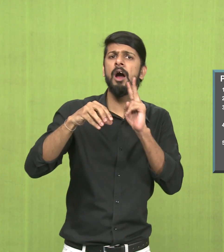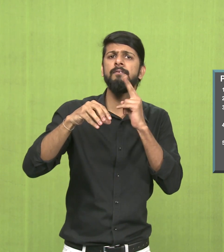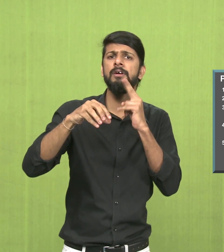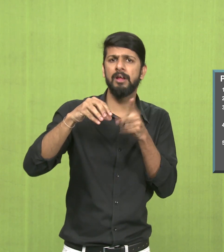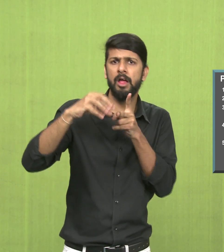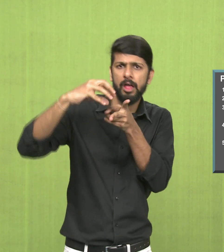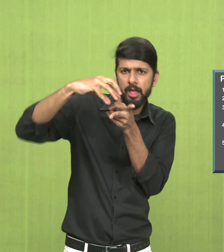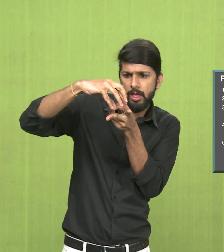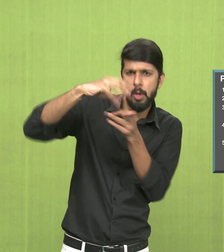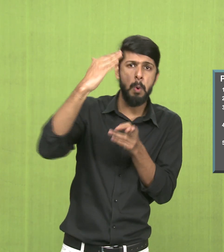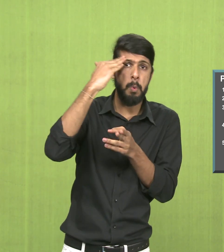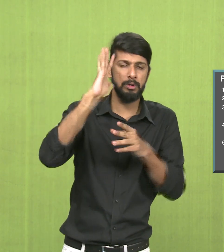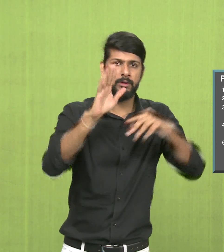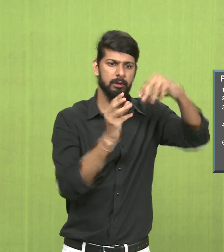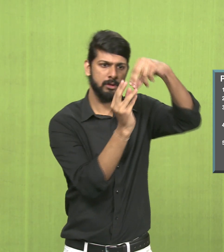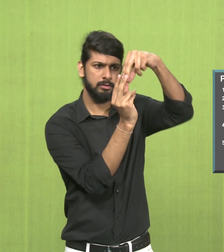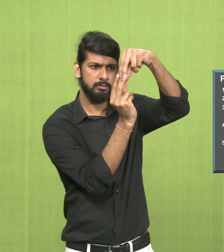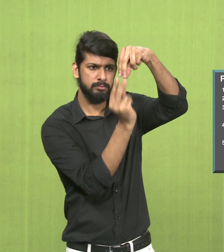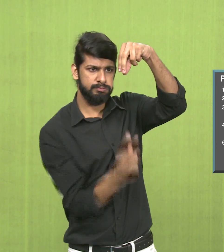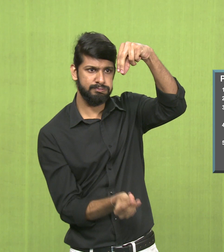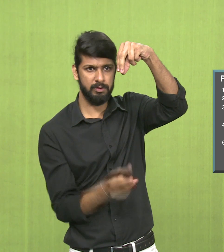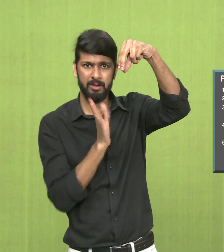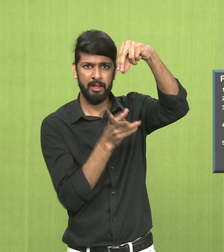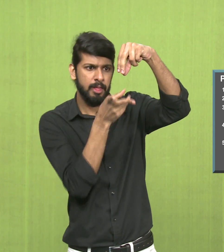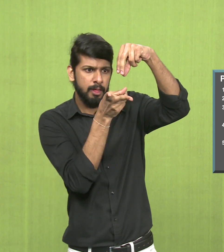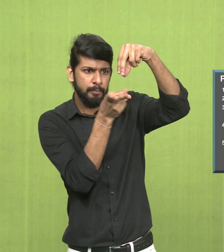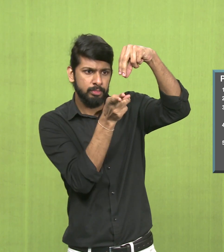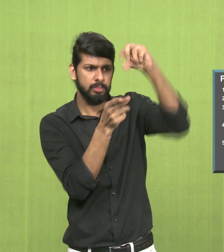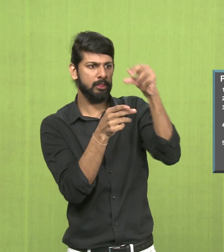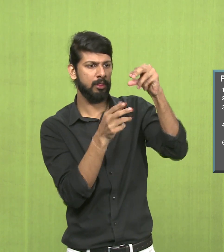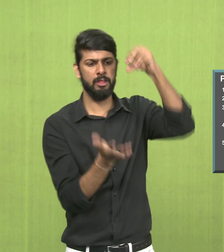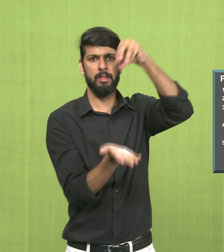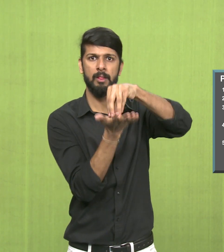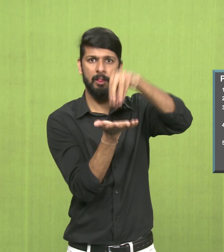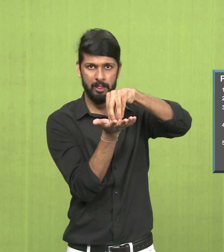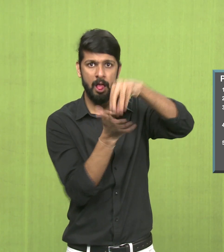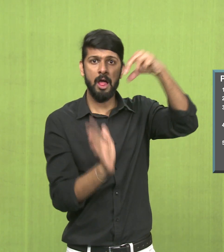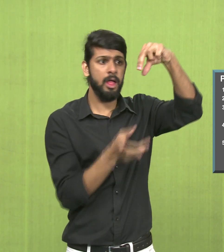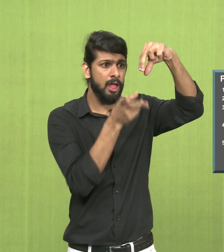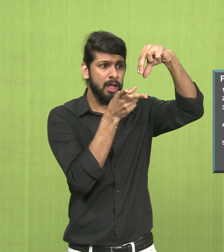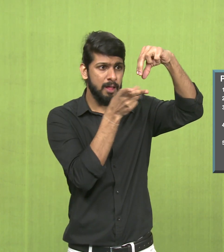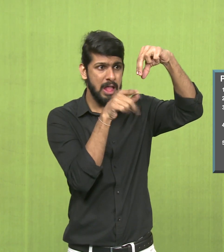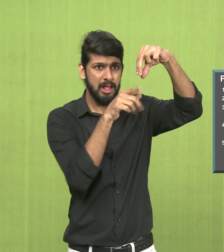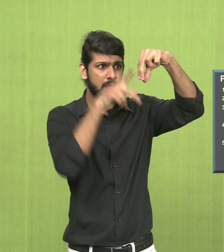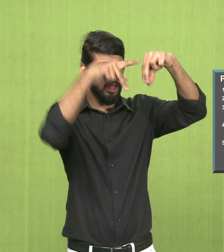Blocks can be made from vegetables which are cut either cross section wise or